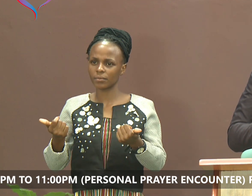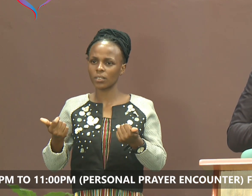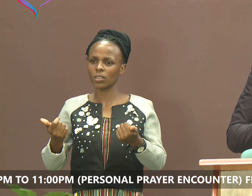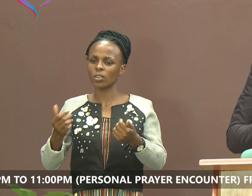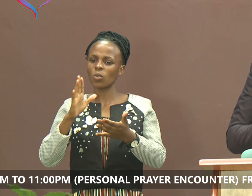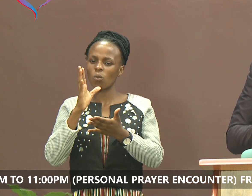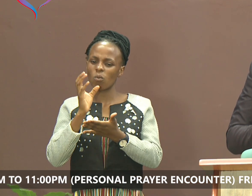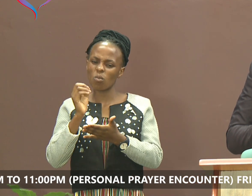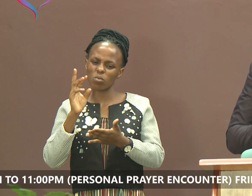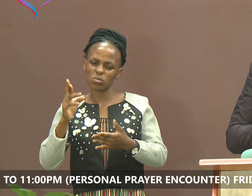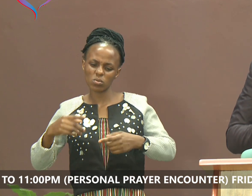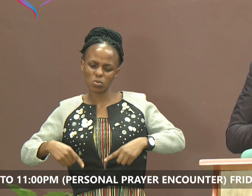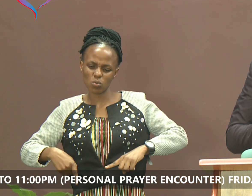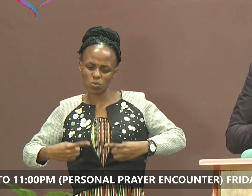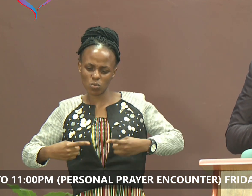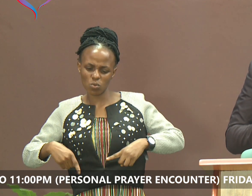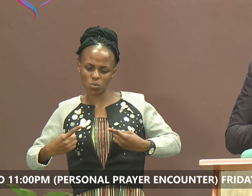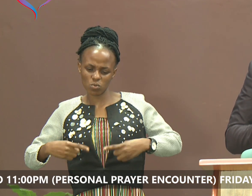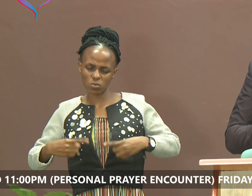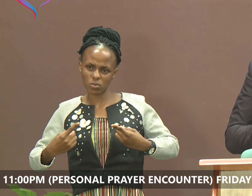Yengeri jetuinza.